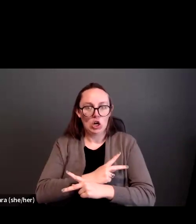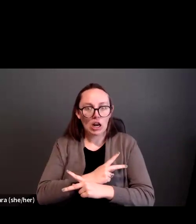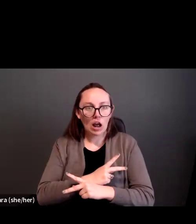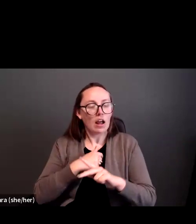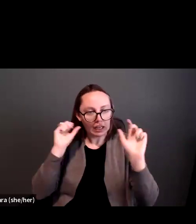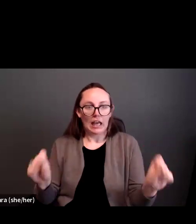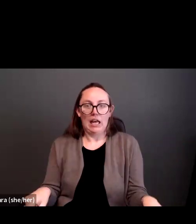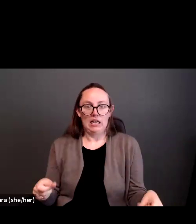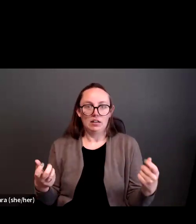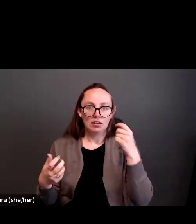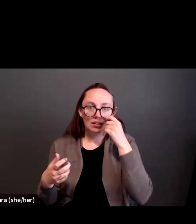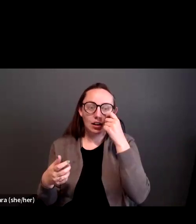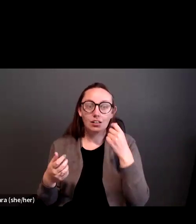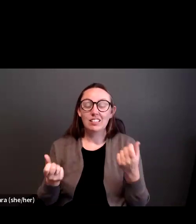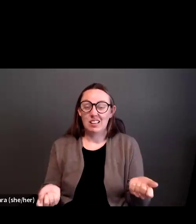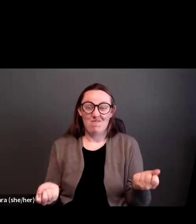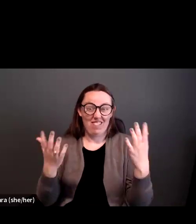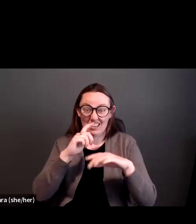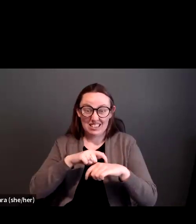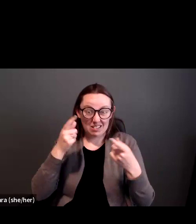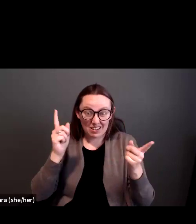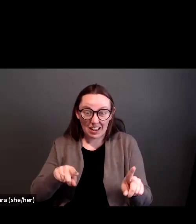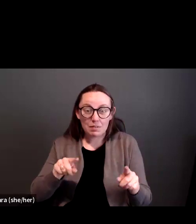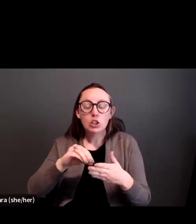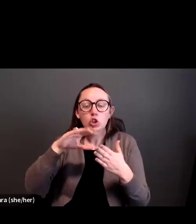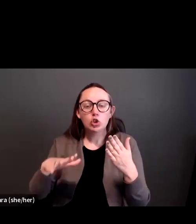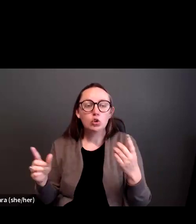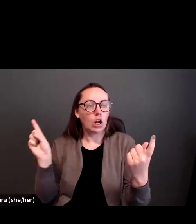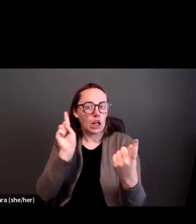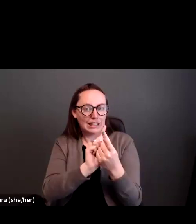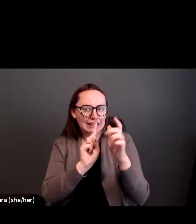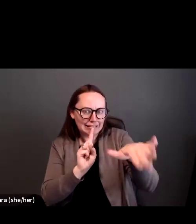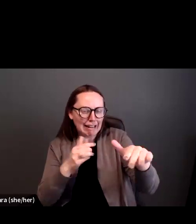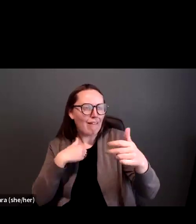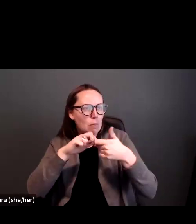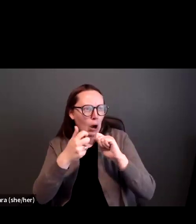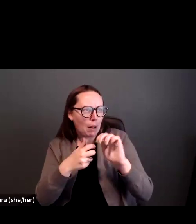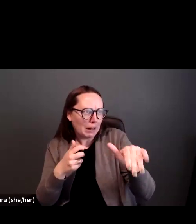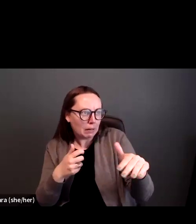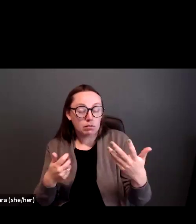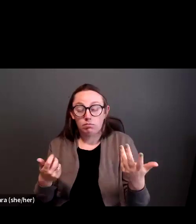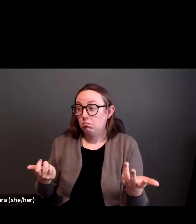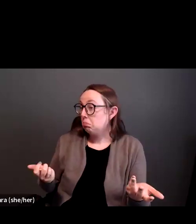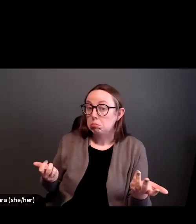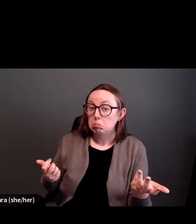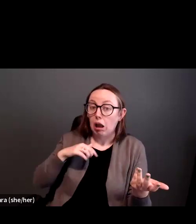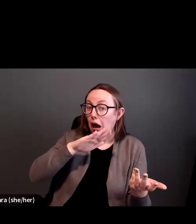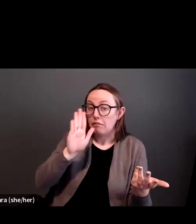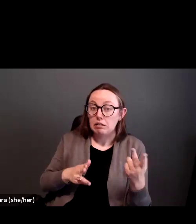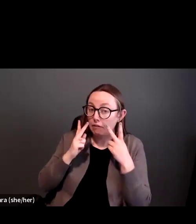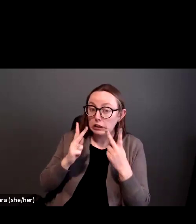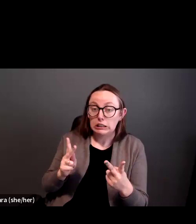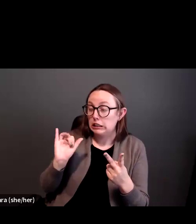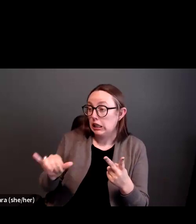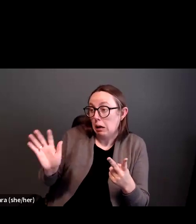in these consultations, students will come to them with problems that they have never seen before, and they have to work with that student